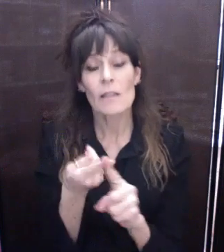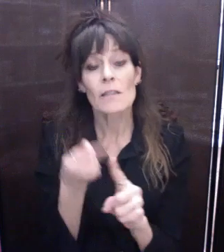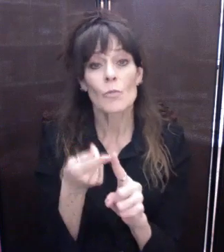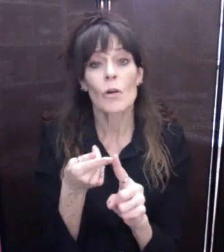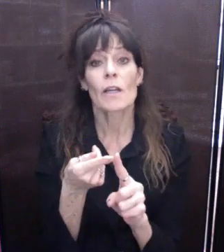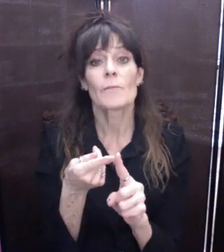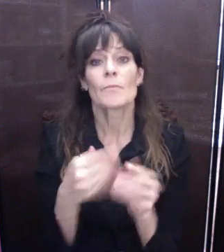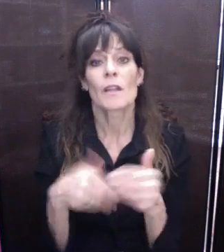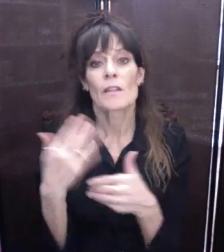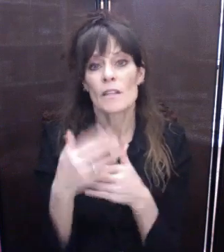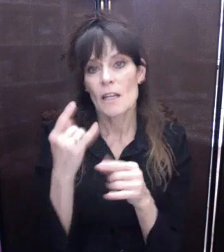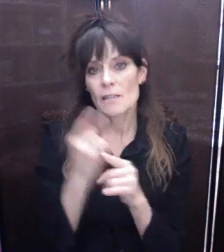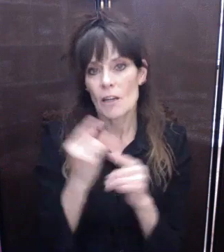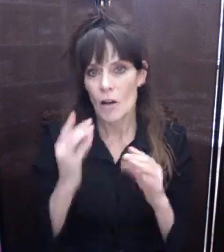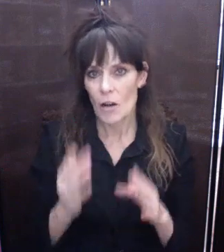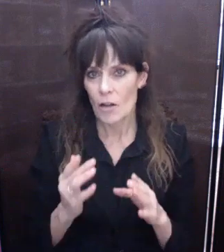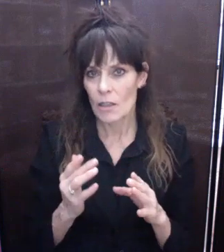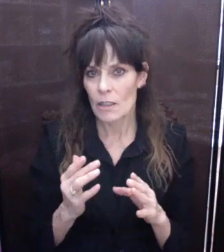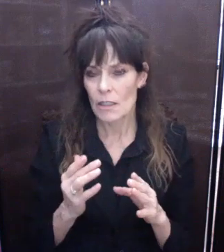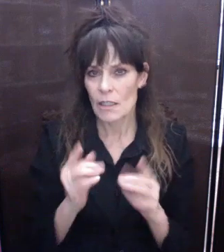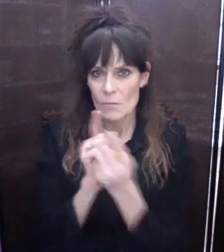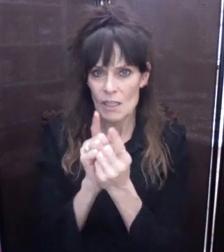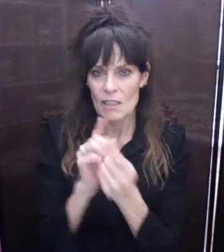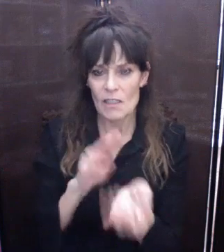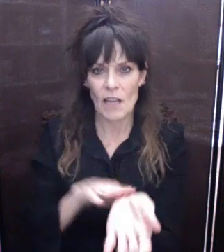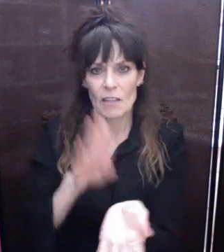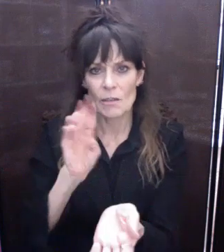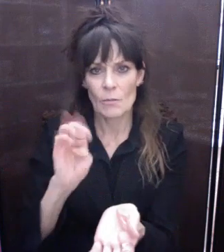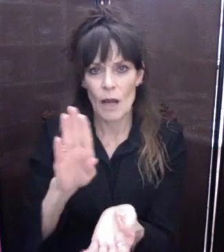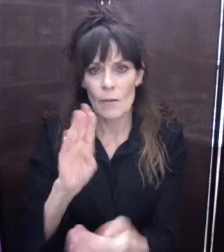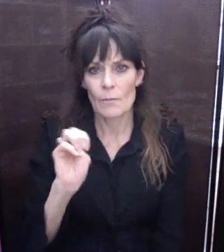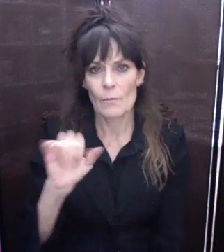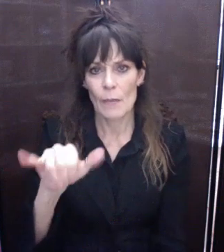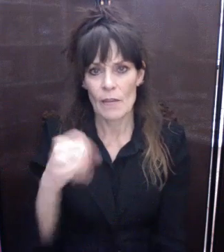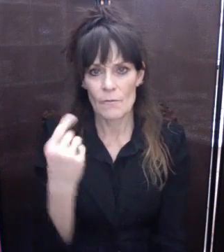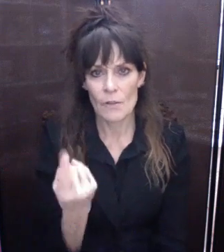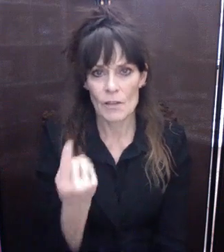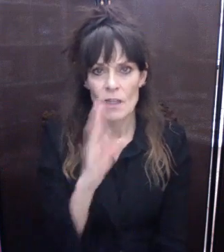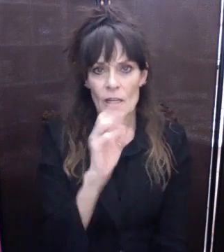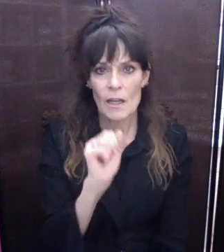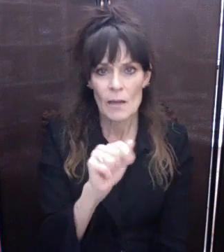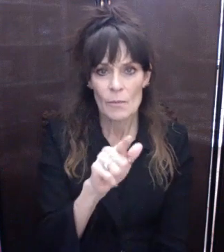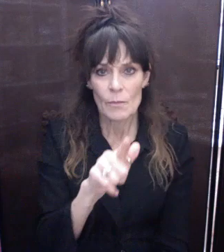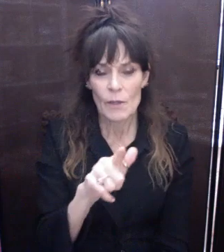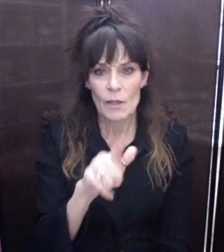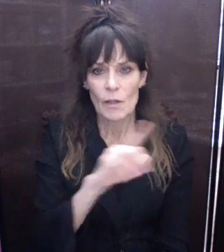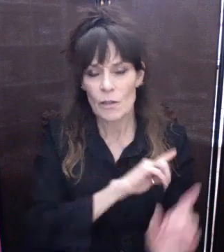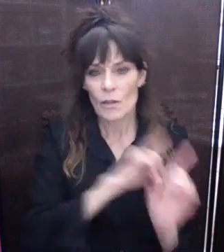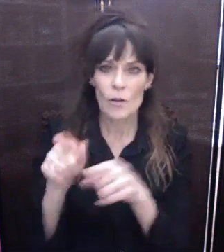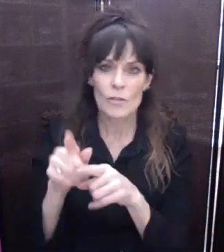next alcoholic he deals with is Dr. Bob. On May 1st, Bill takes off for Akron. We know that story. I'm not going to go